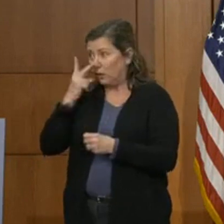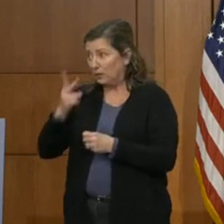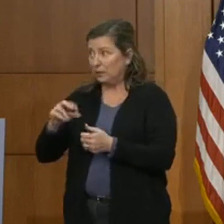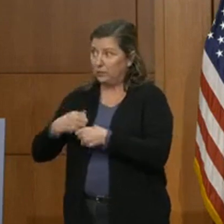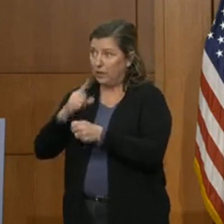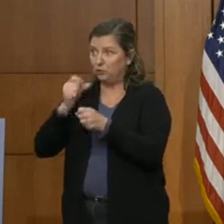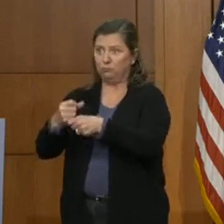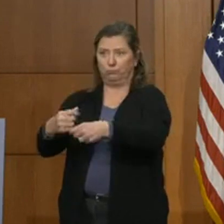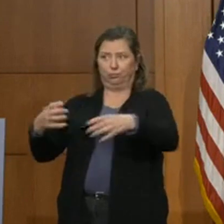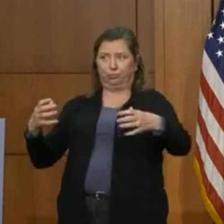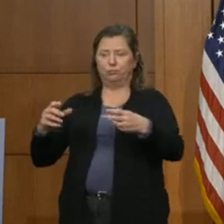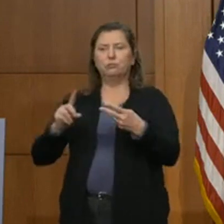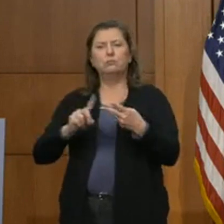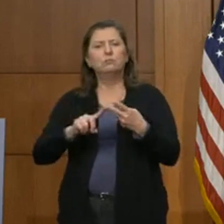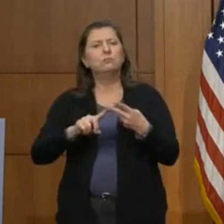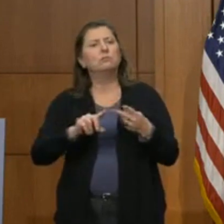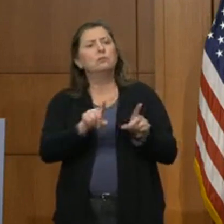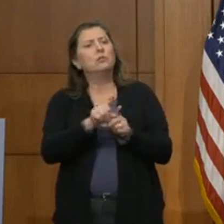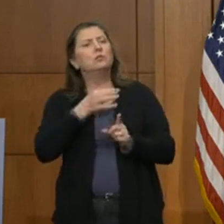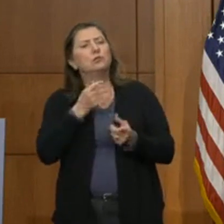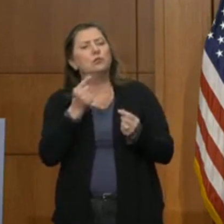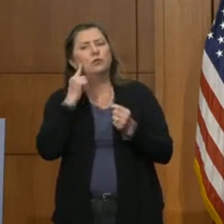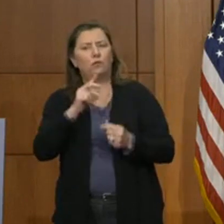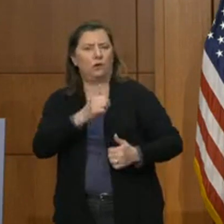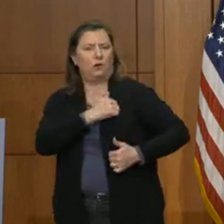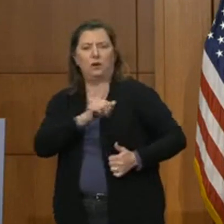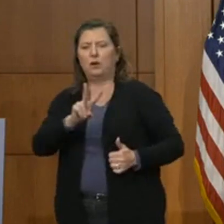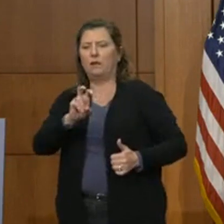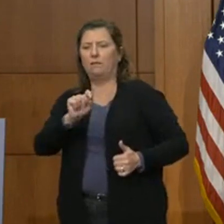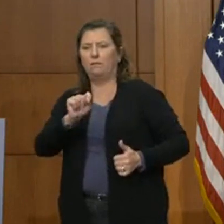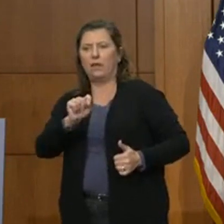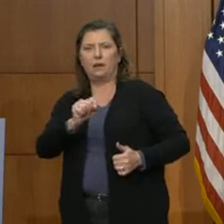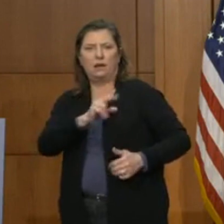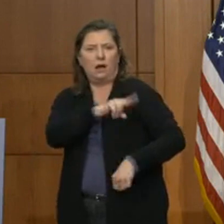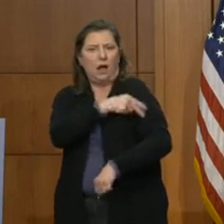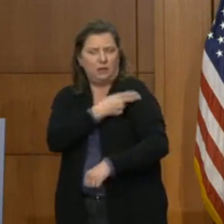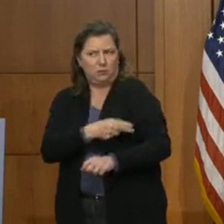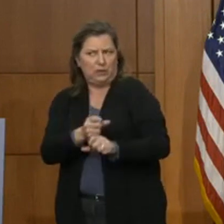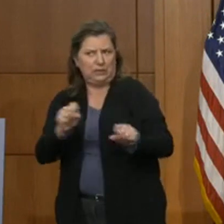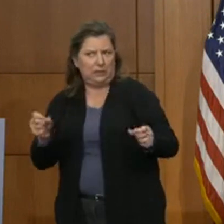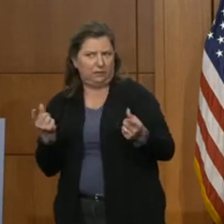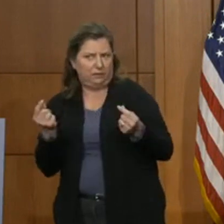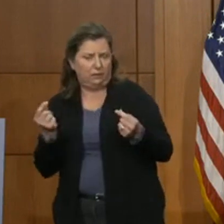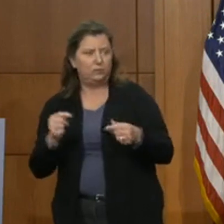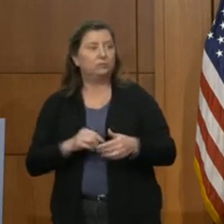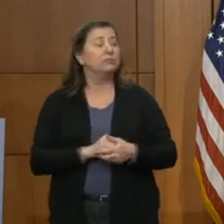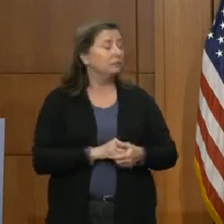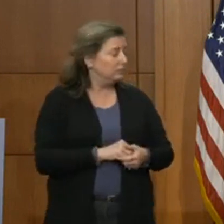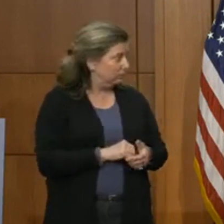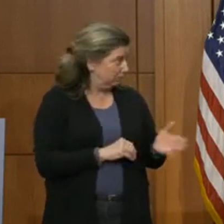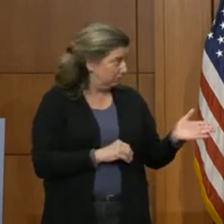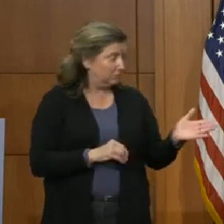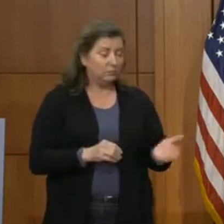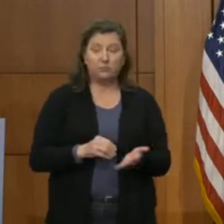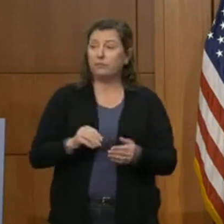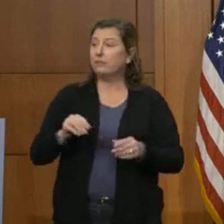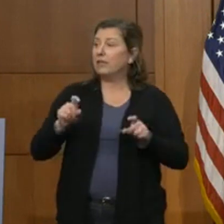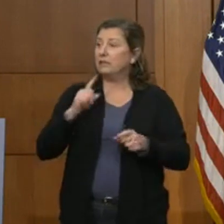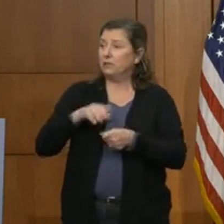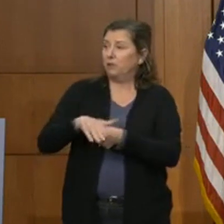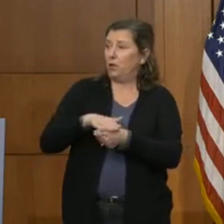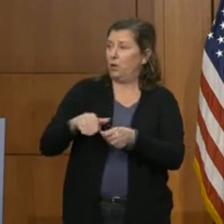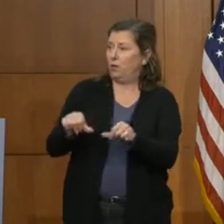to keep our veterans hospitals safe? Yes, great question. And Dr. Oliver, if you want to talk about some of the testing we're doing in the